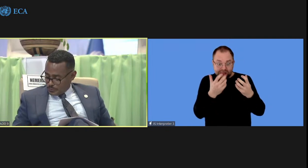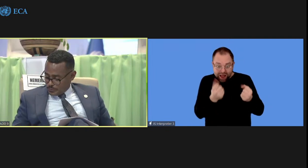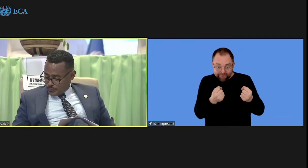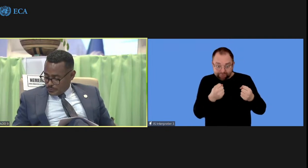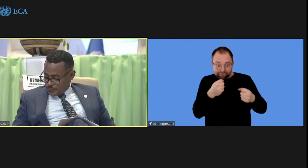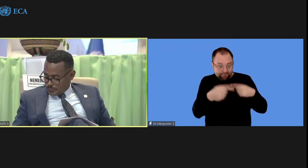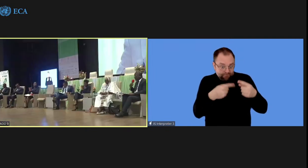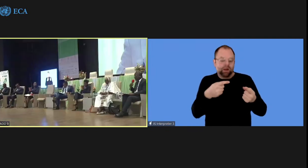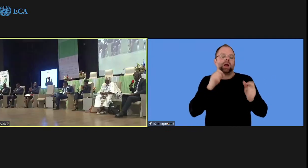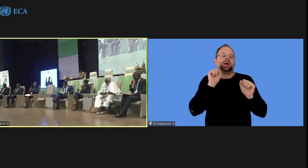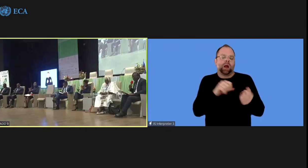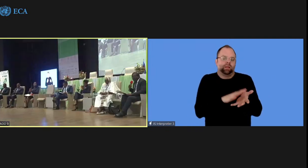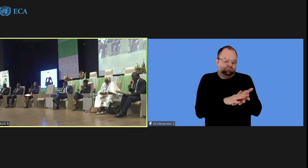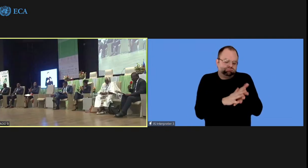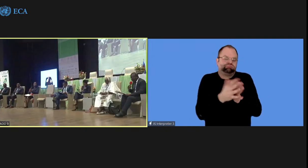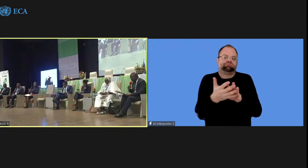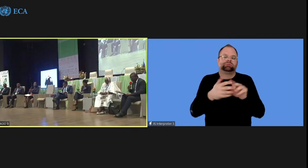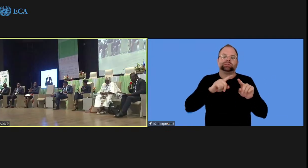much, Honorable Minister.